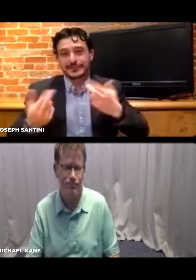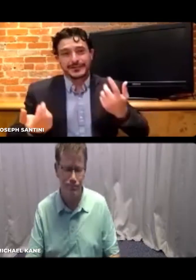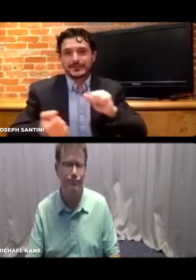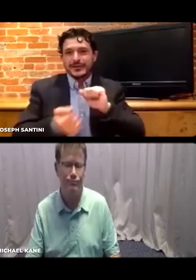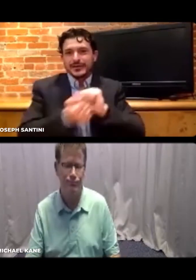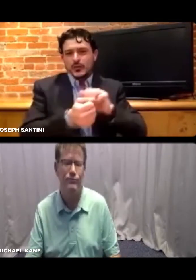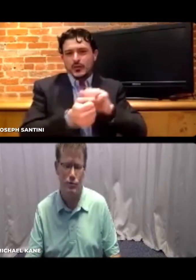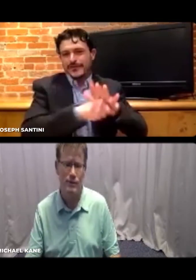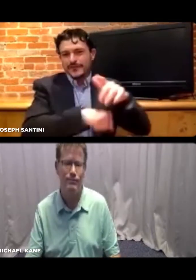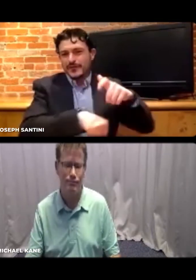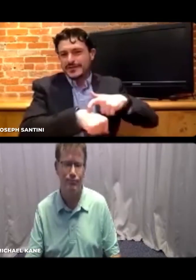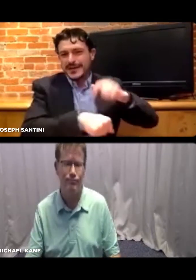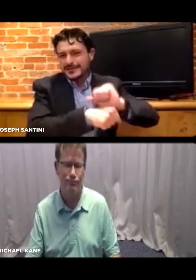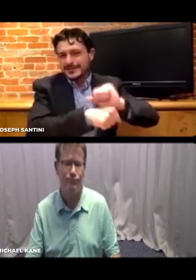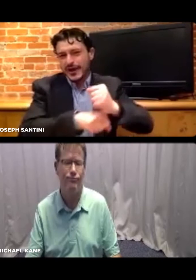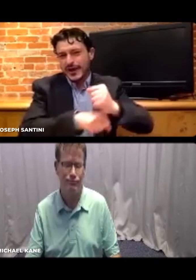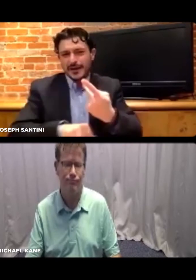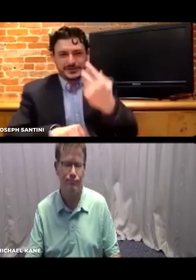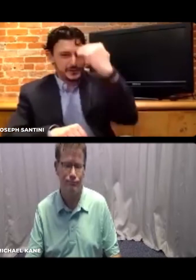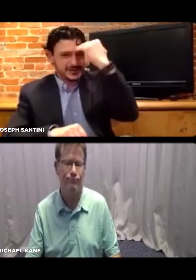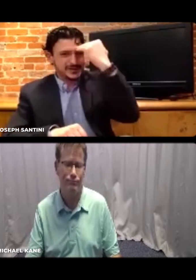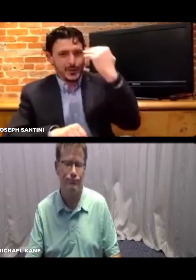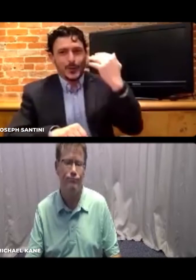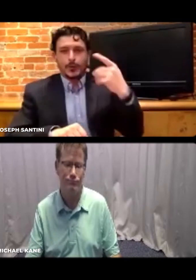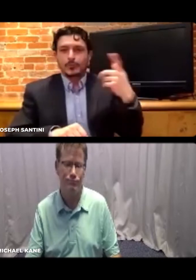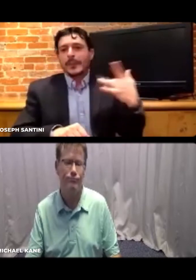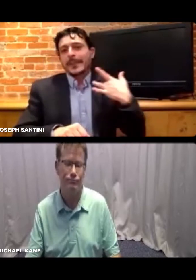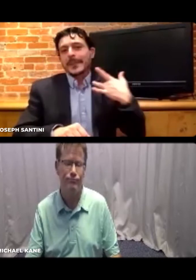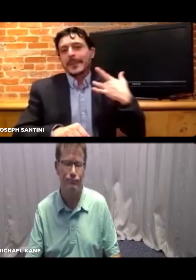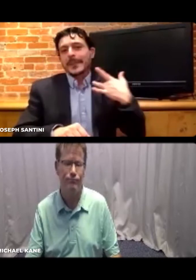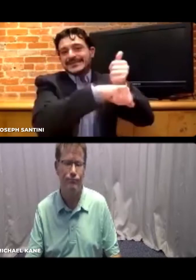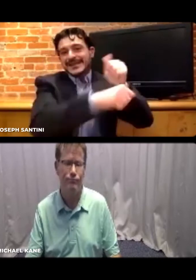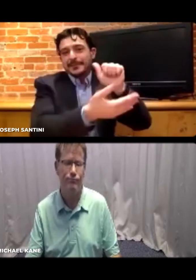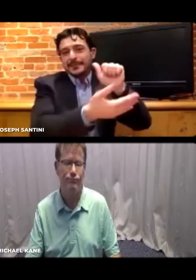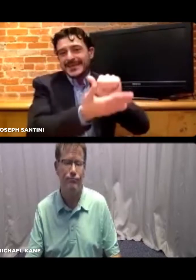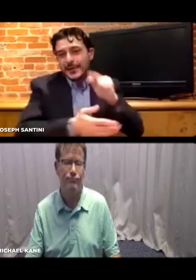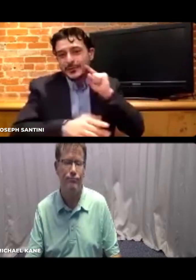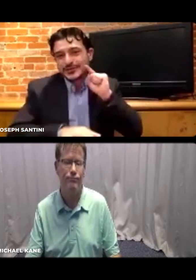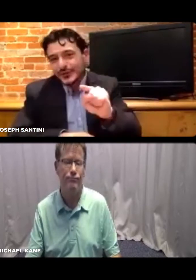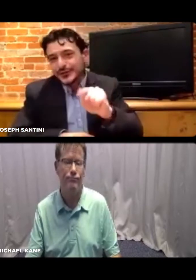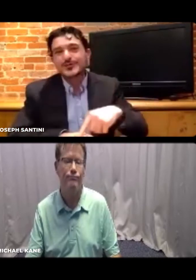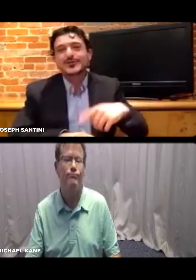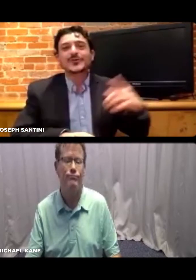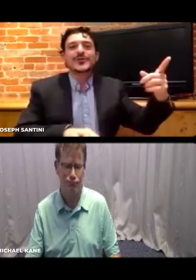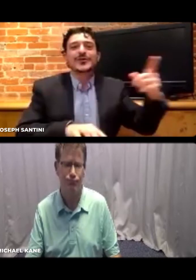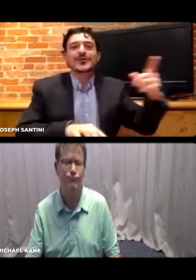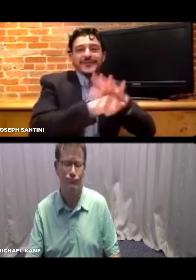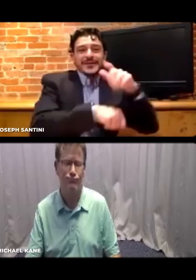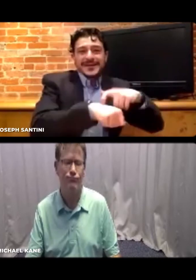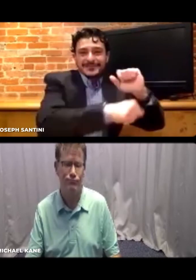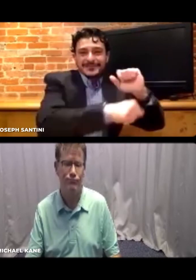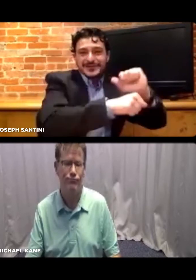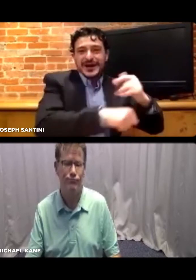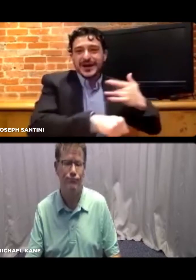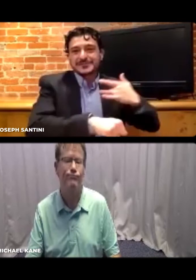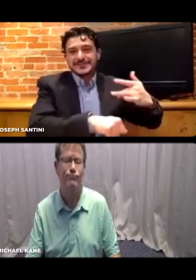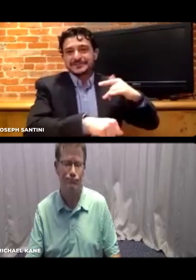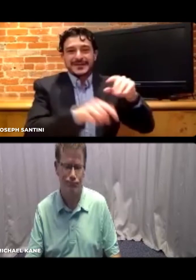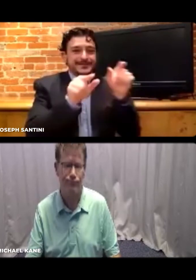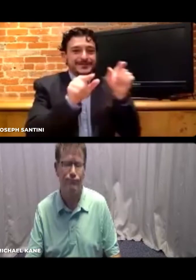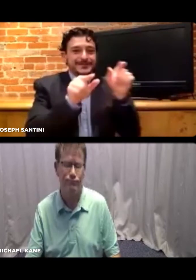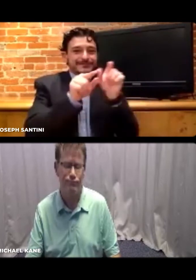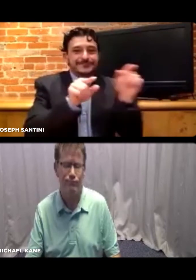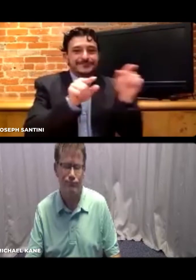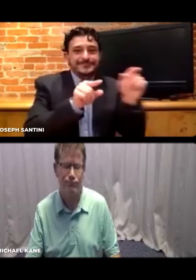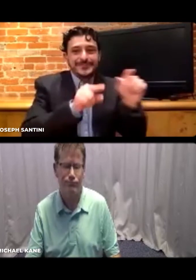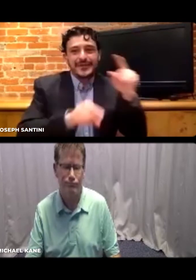on. And that's the difference between having a job or being an independent person, where you've